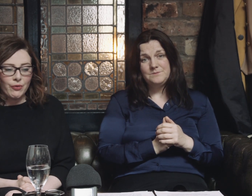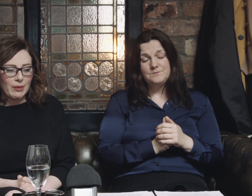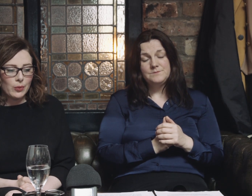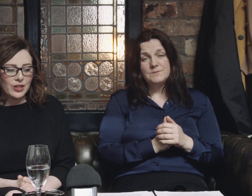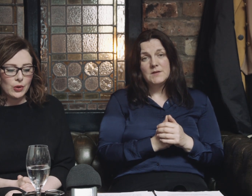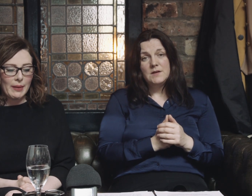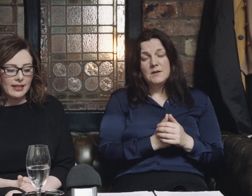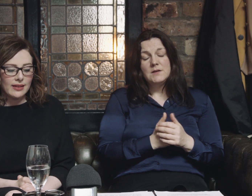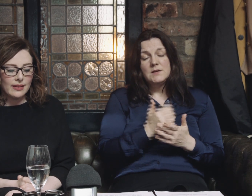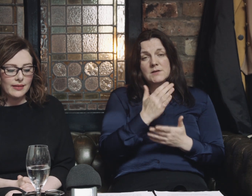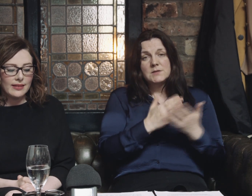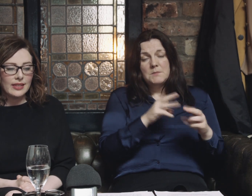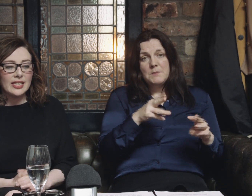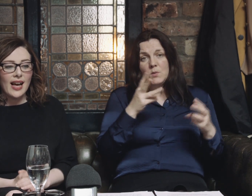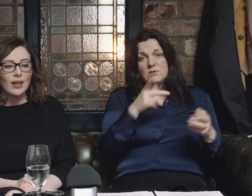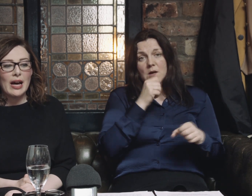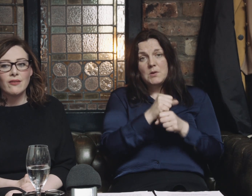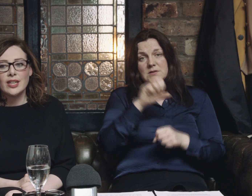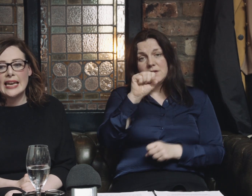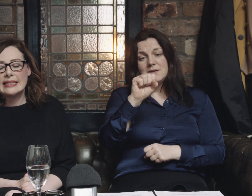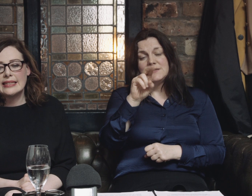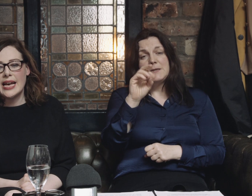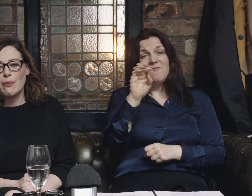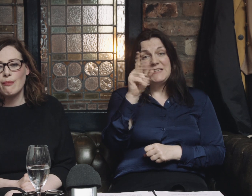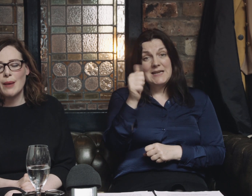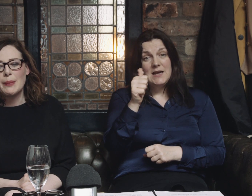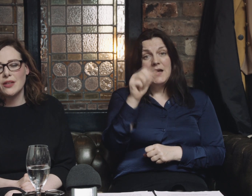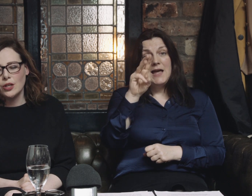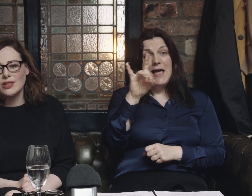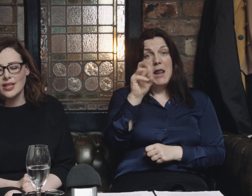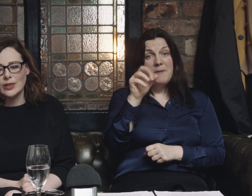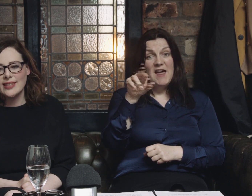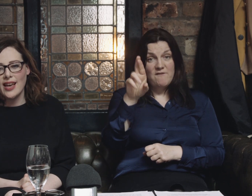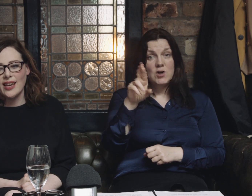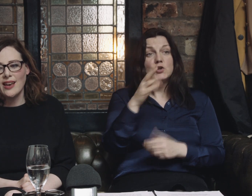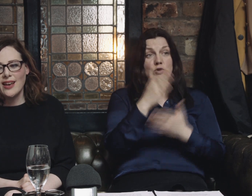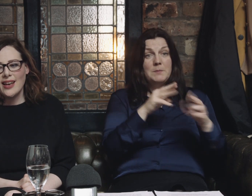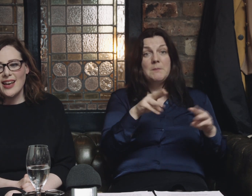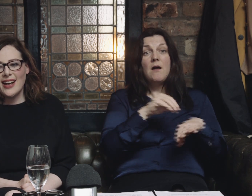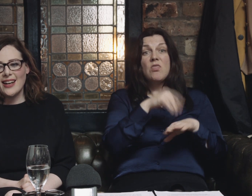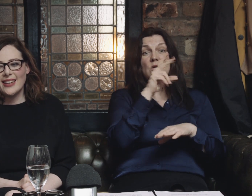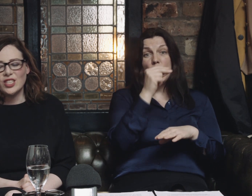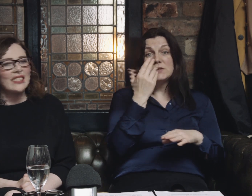A number of people will talk about the Savita Halappanavar case, and people on the no side will say